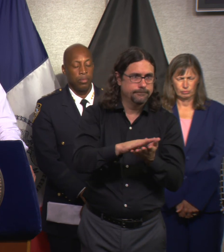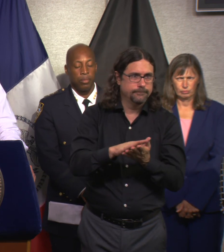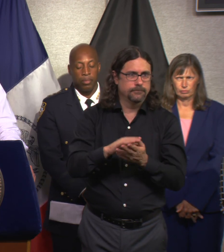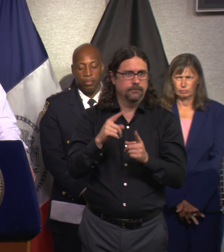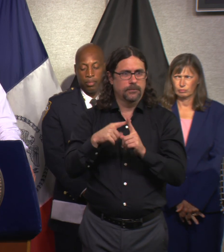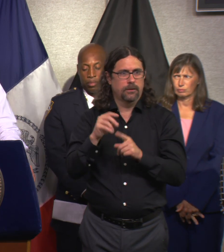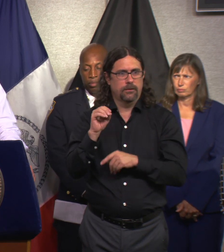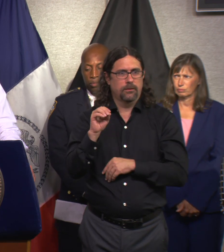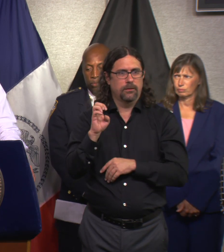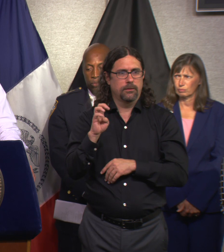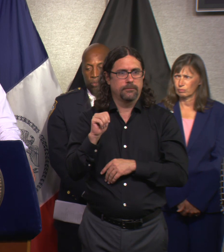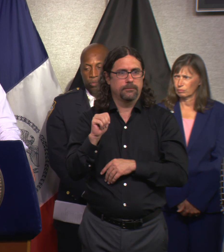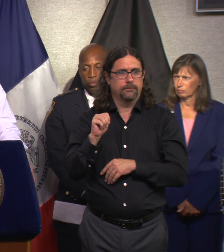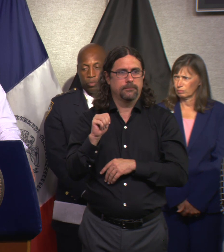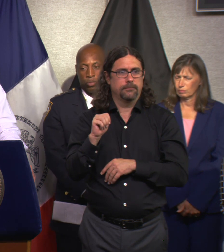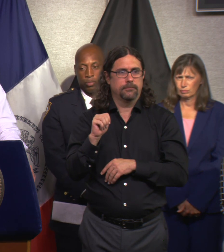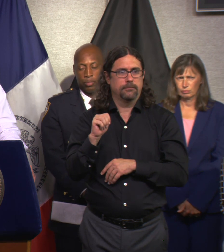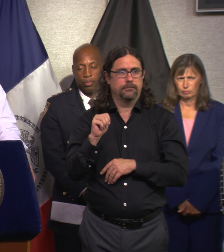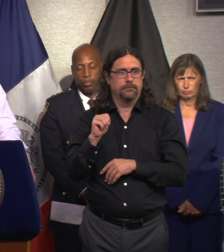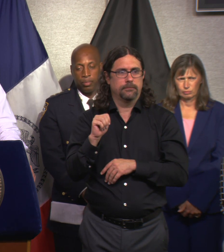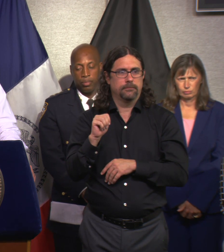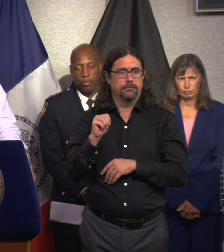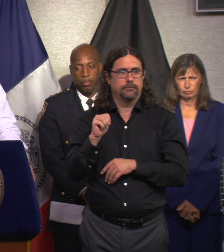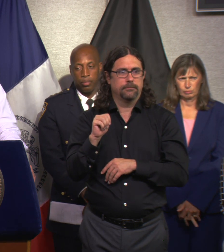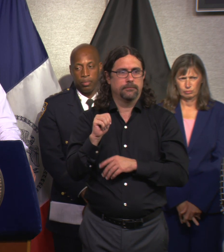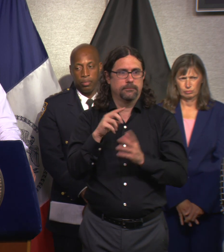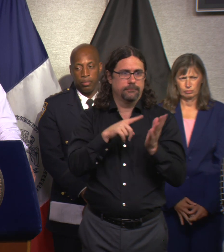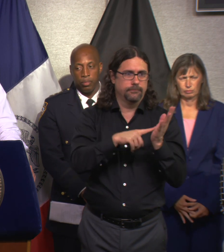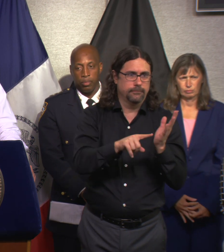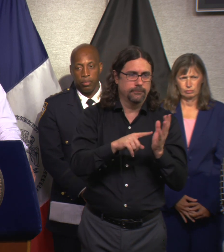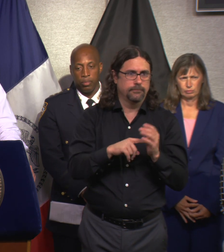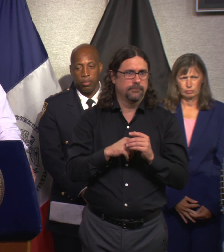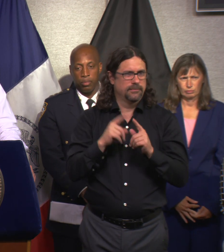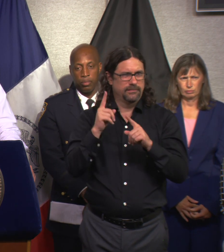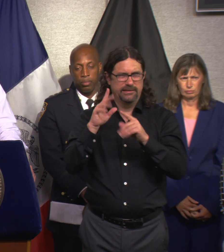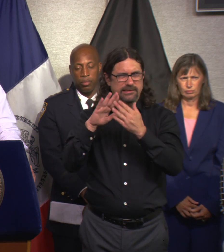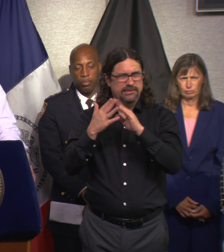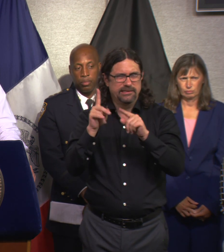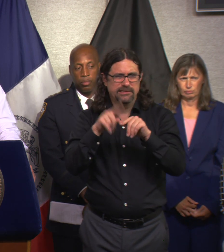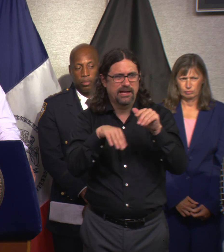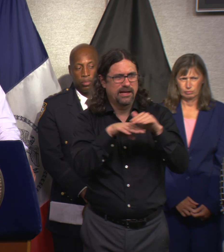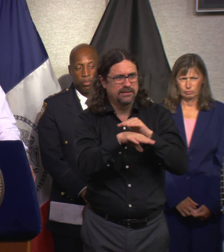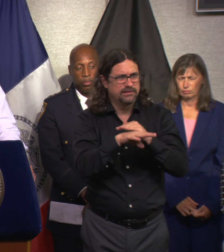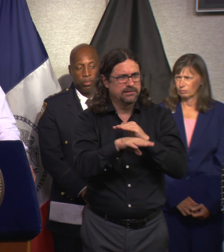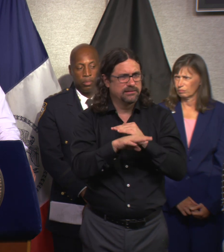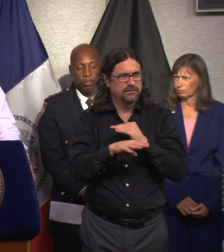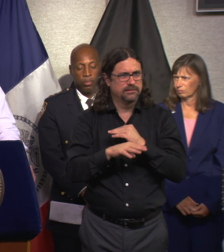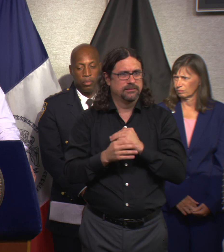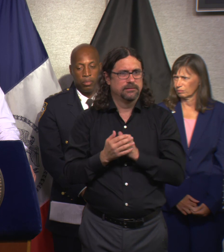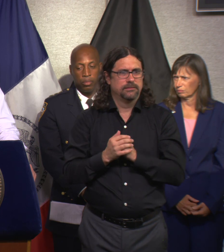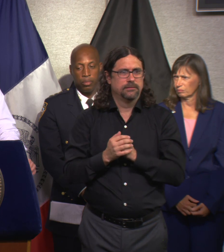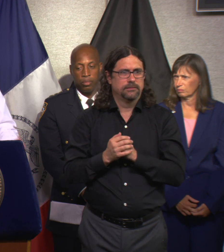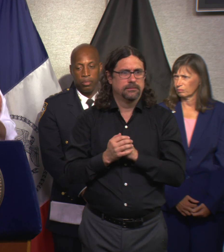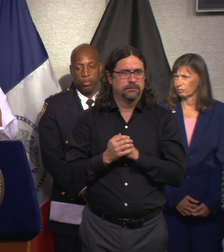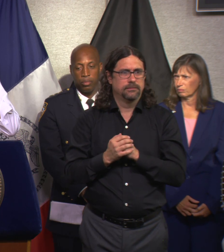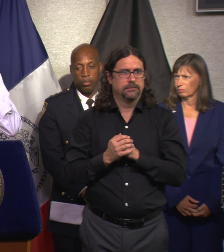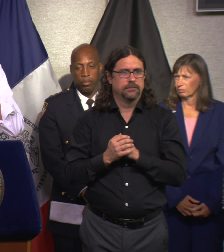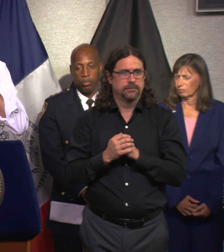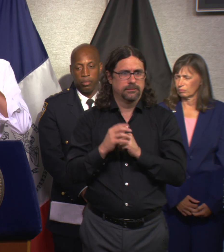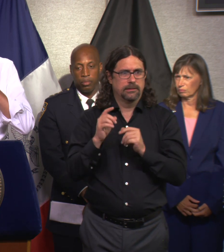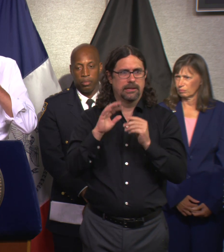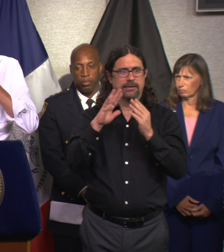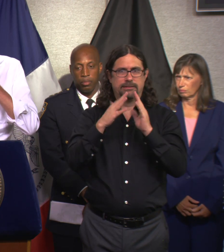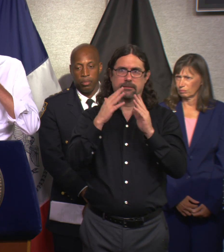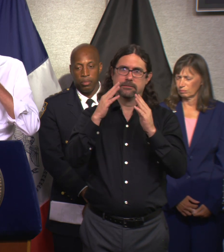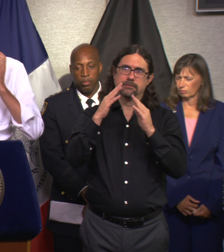that people who can't go online to find a cooling center can know that those signs are up this time?